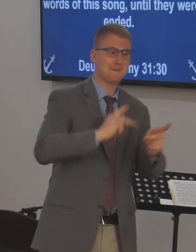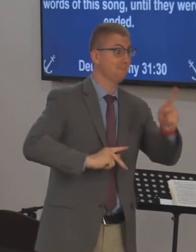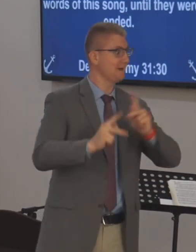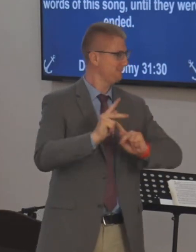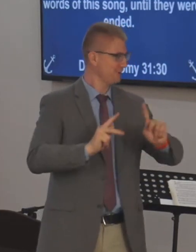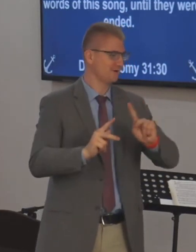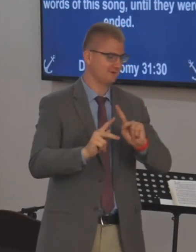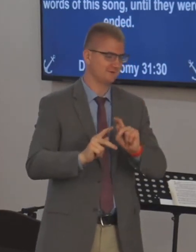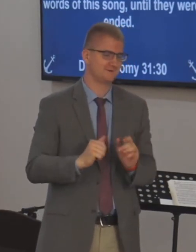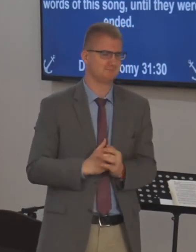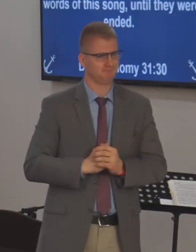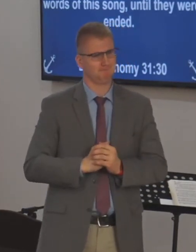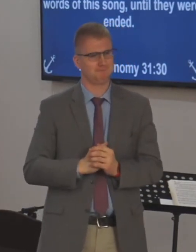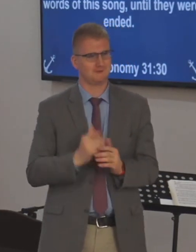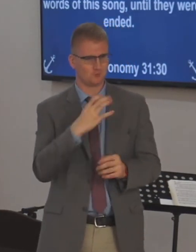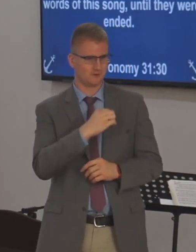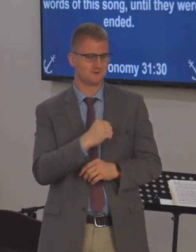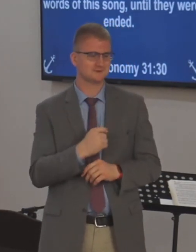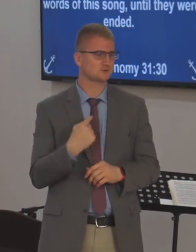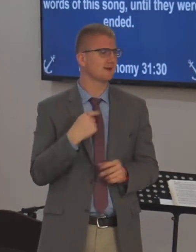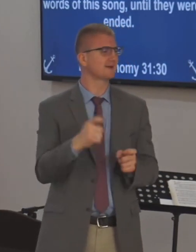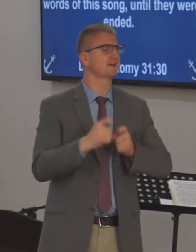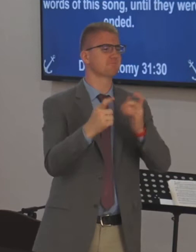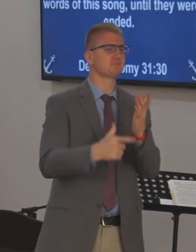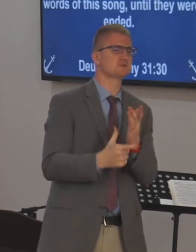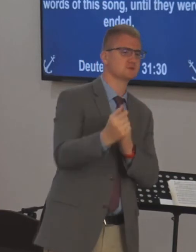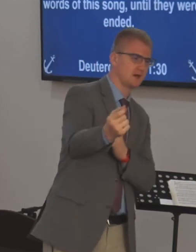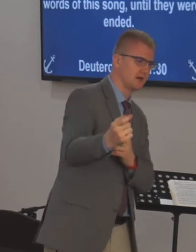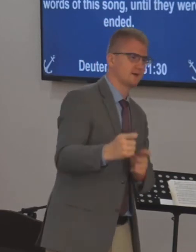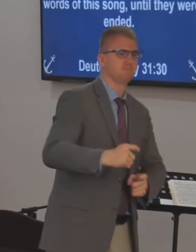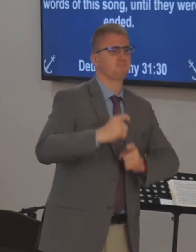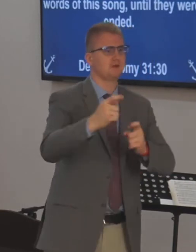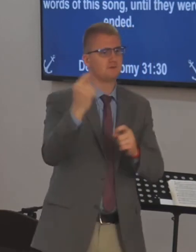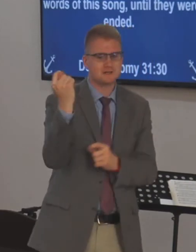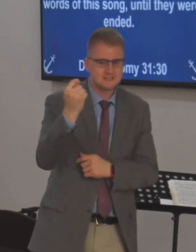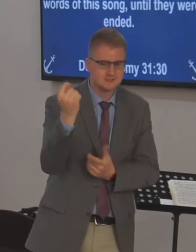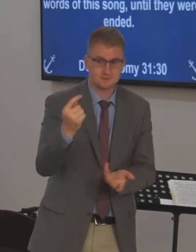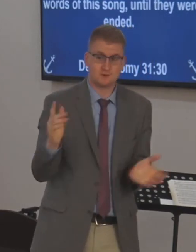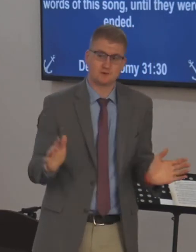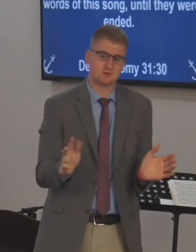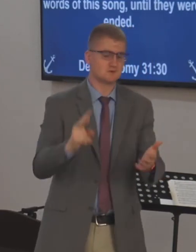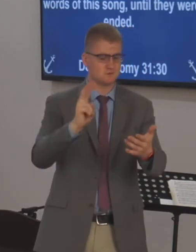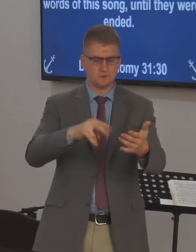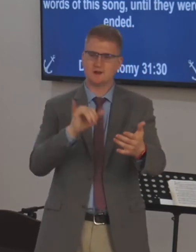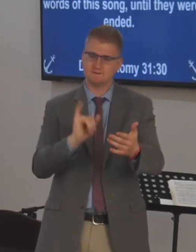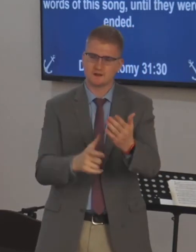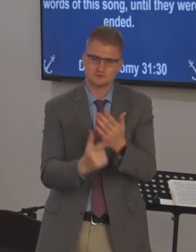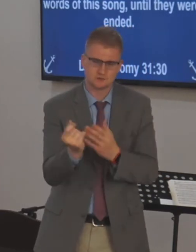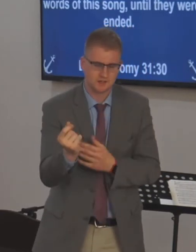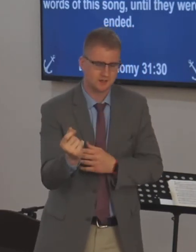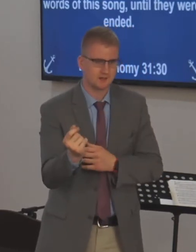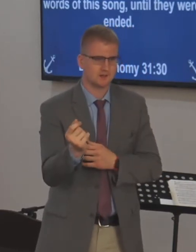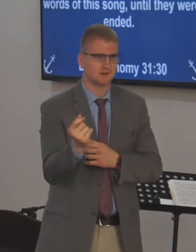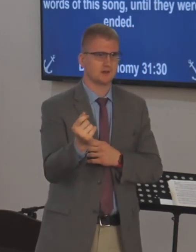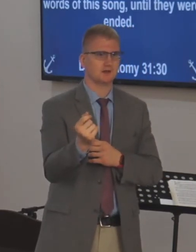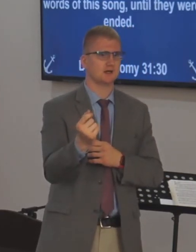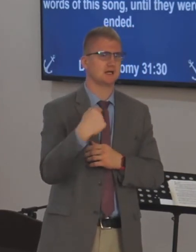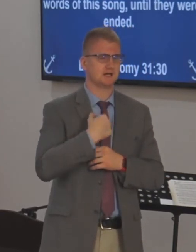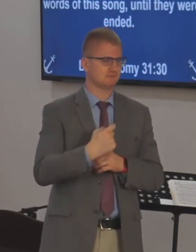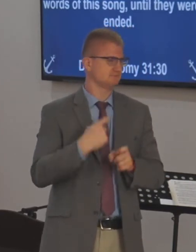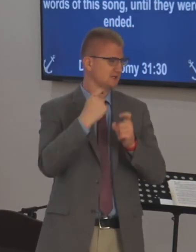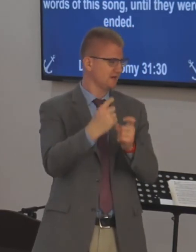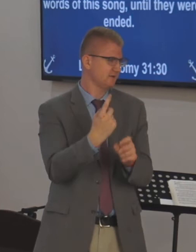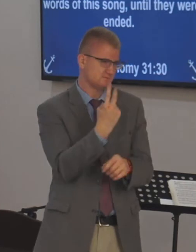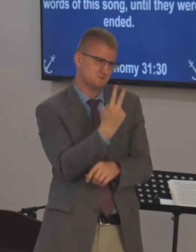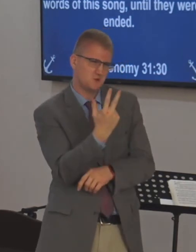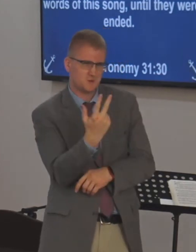them a gospel tract, and I said, I give them my testimony and encourage them to read it. And I always give them two or three